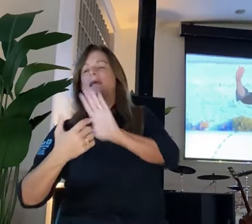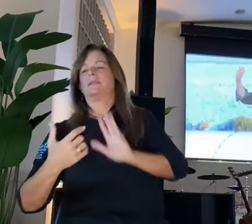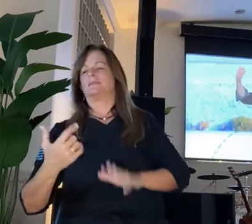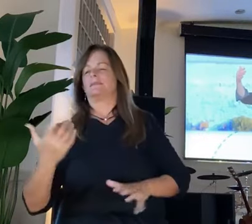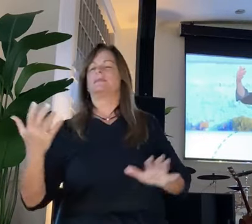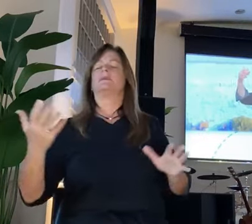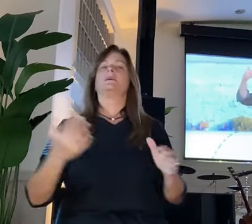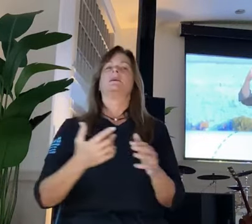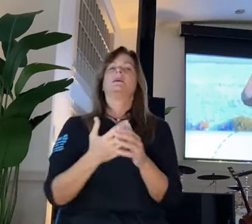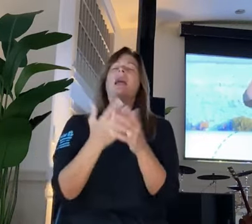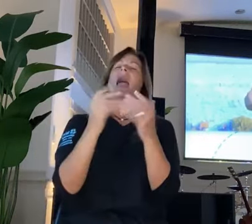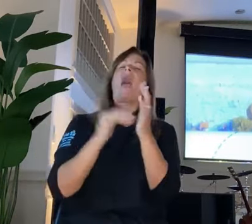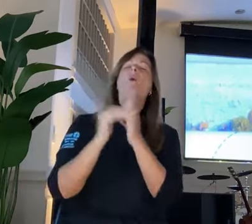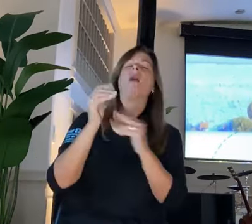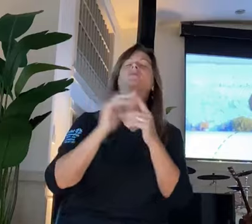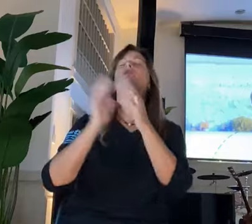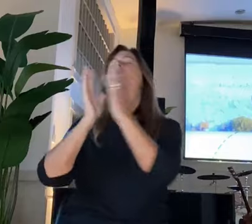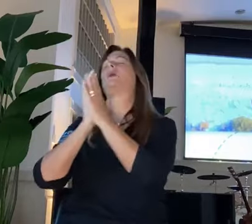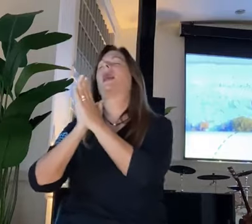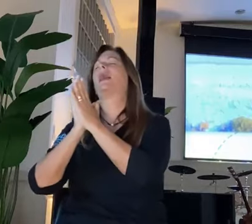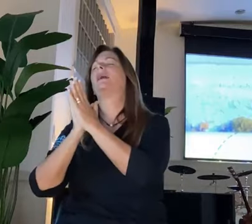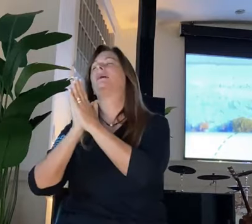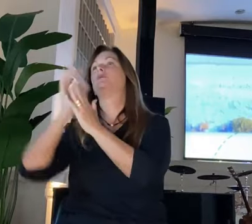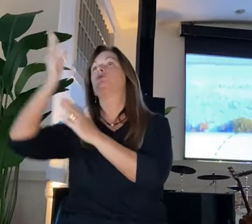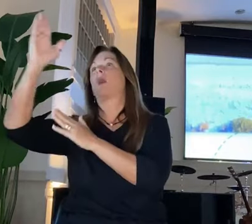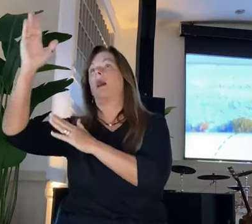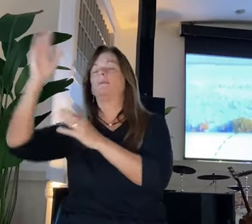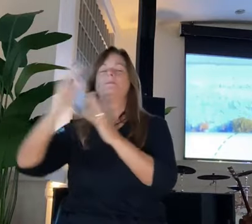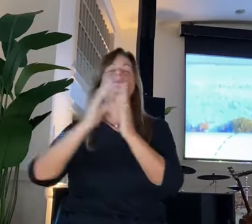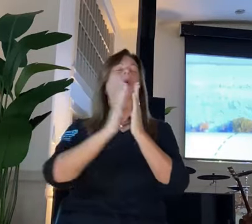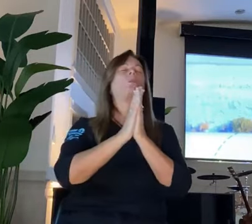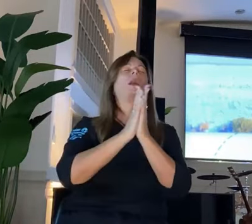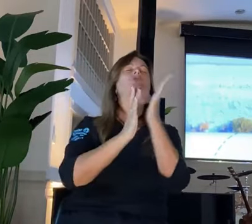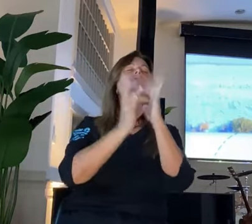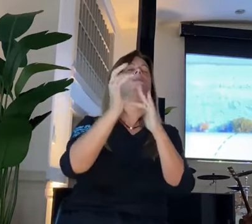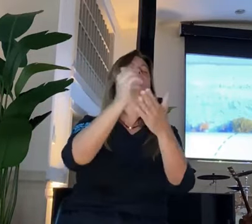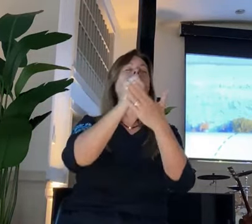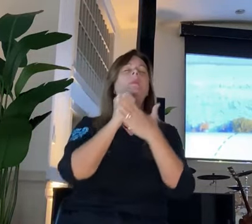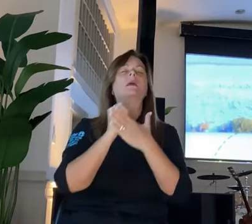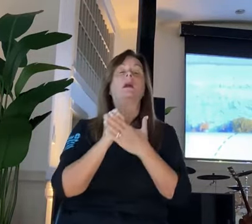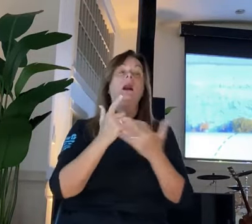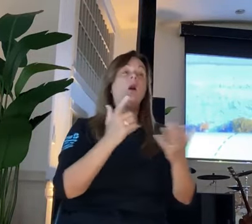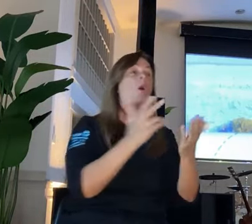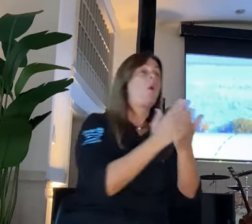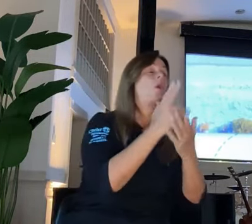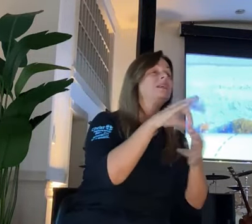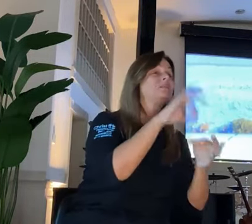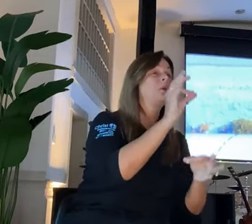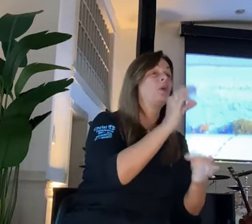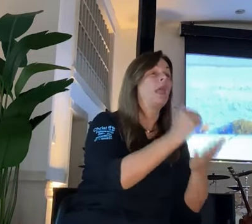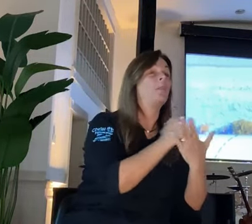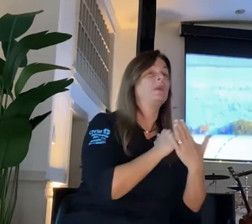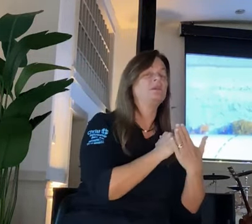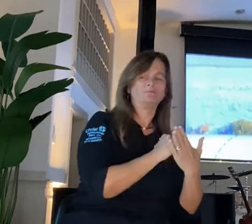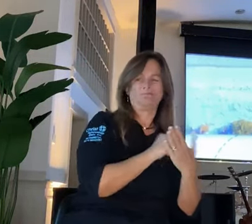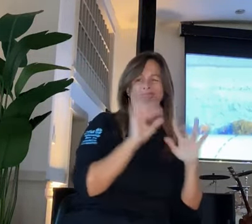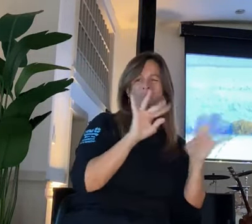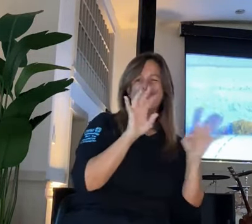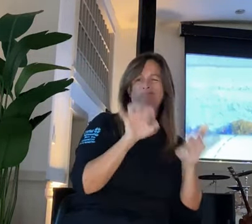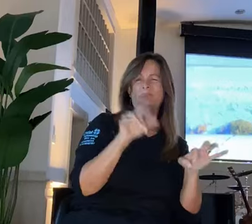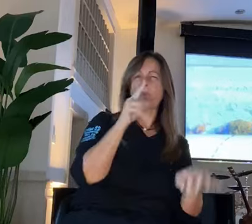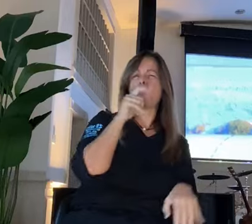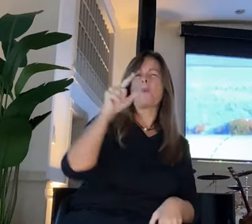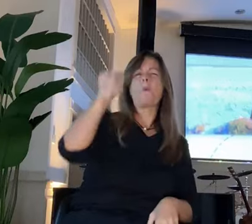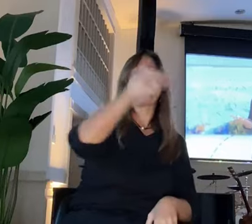God. And you might pray to Jesus. But how often do you pray to the Holy Spirit? I